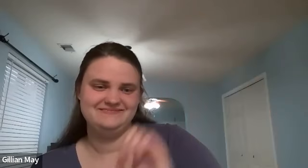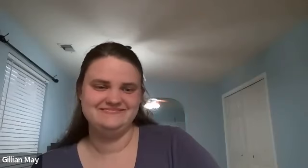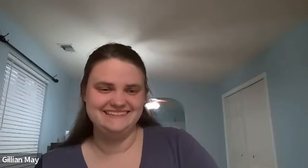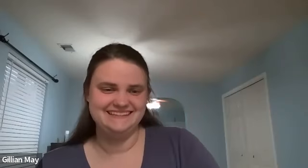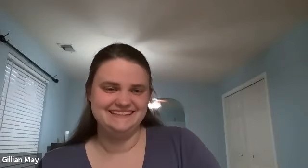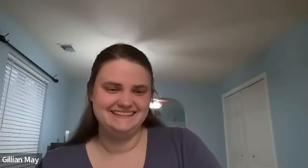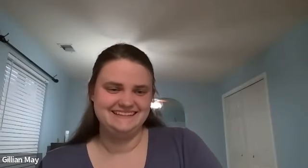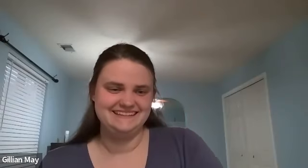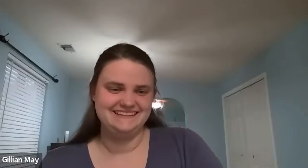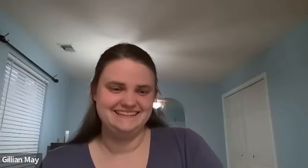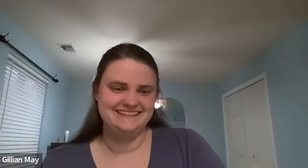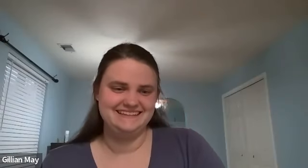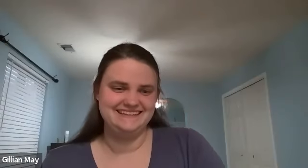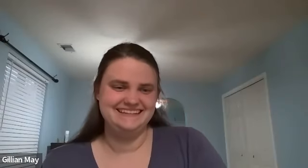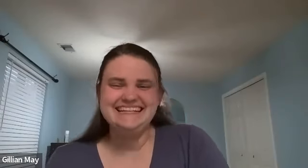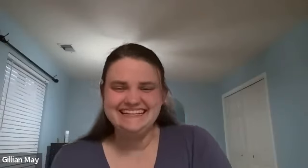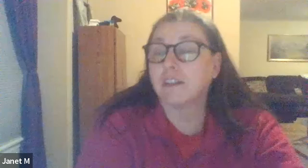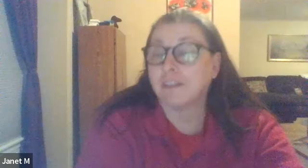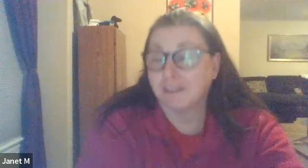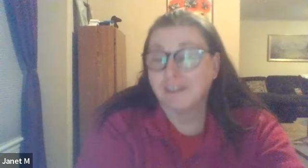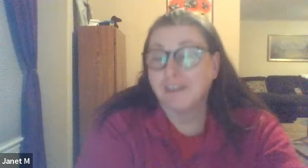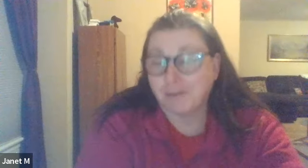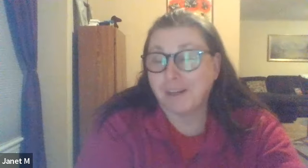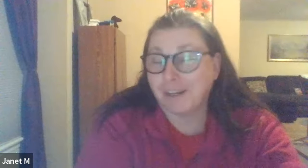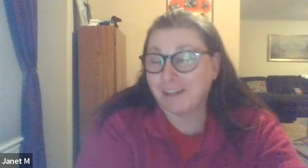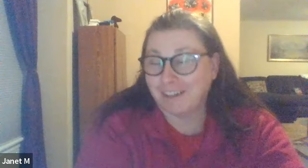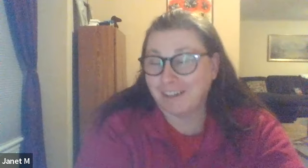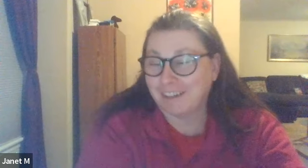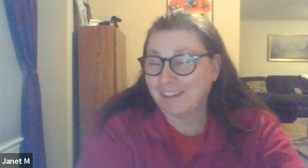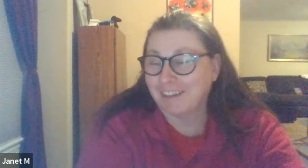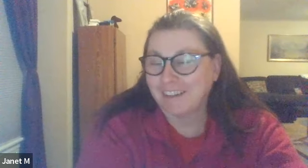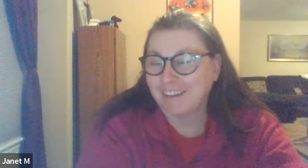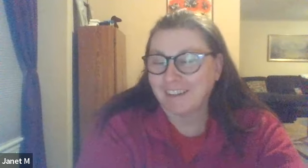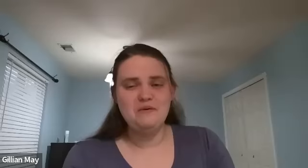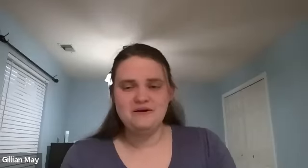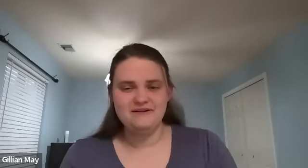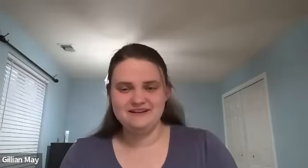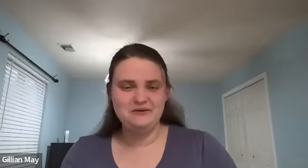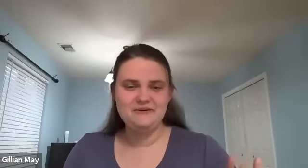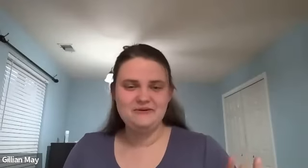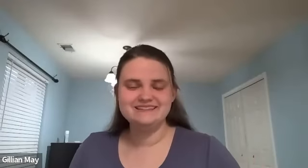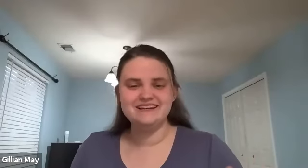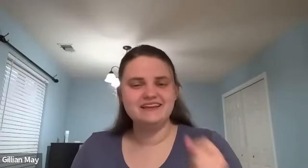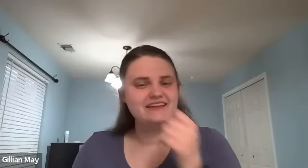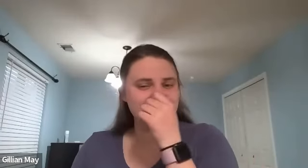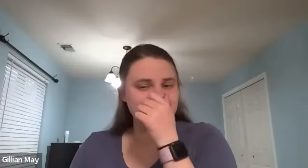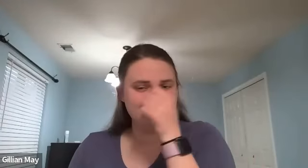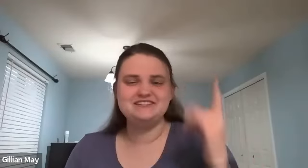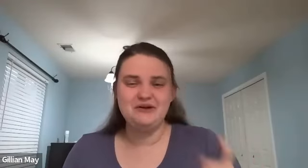Oh, I know what it is. Oh, everybody did it. 3. Don't worry. It's Yeah. Get it at your own